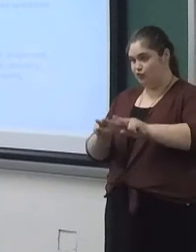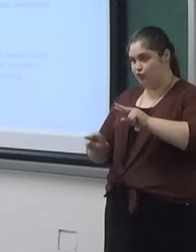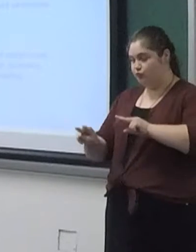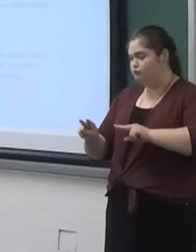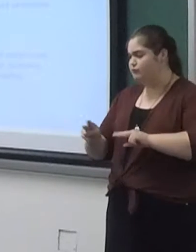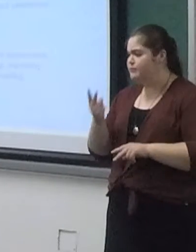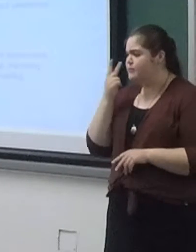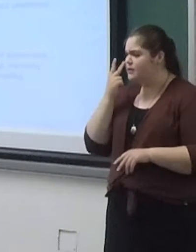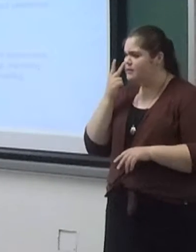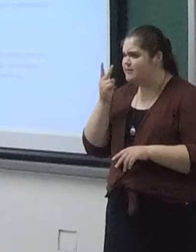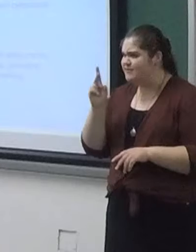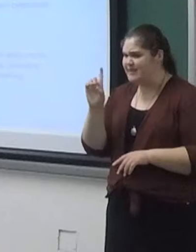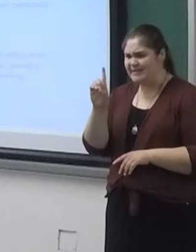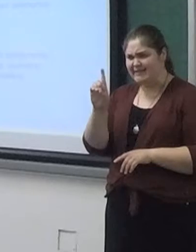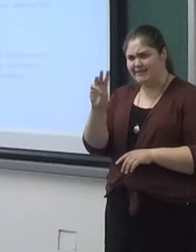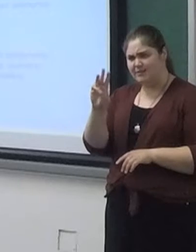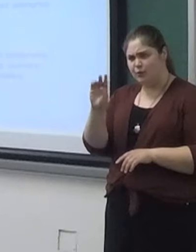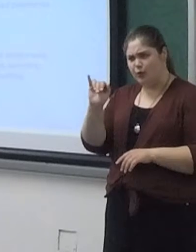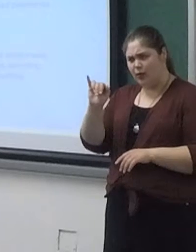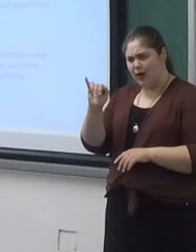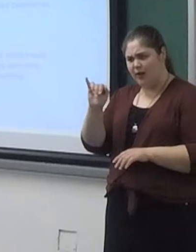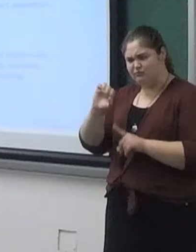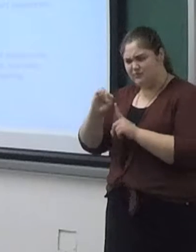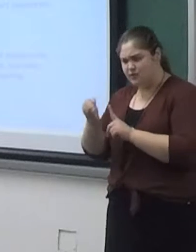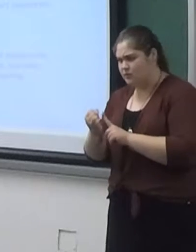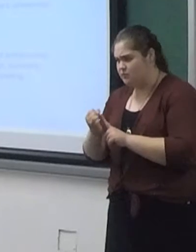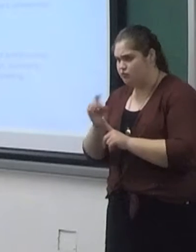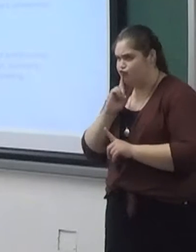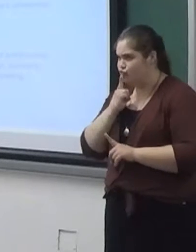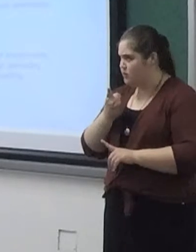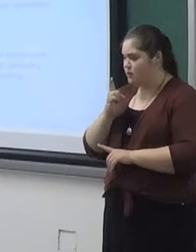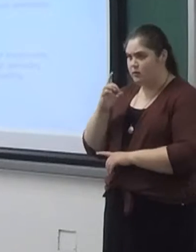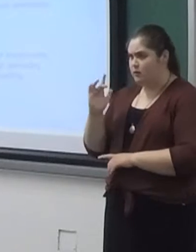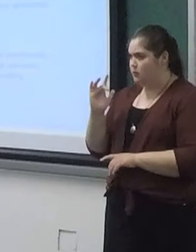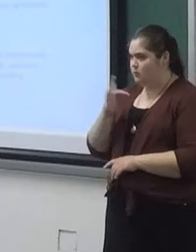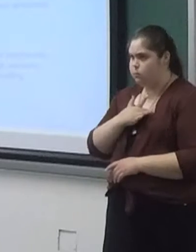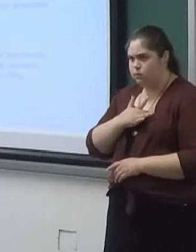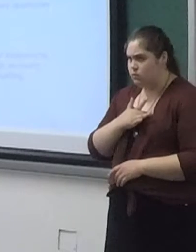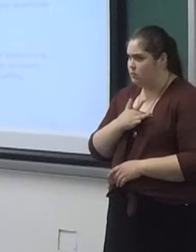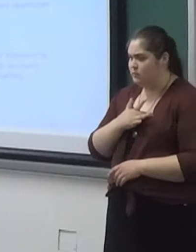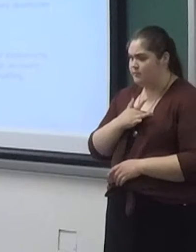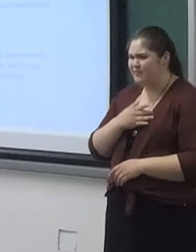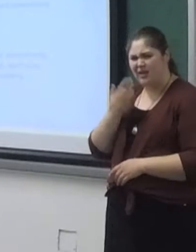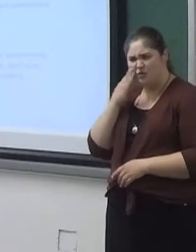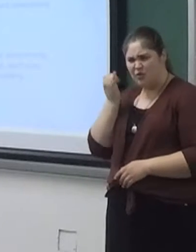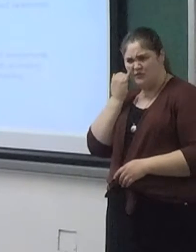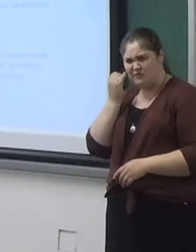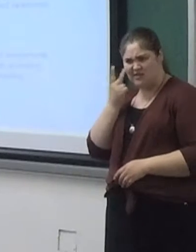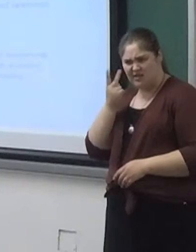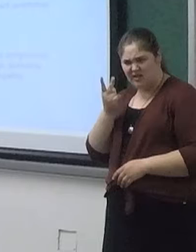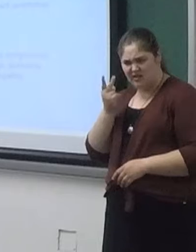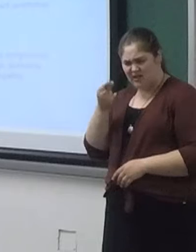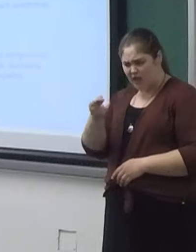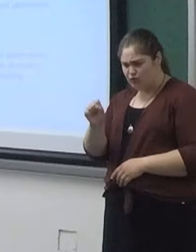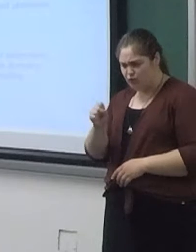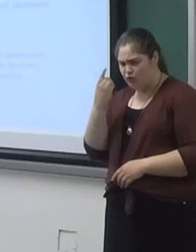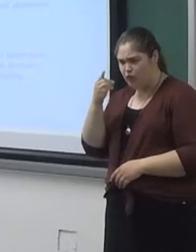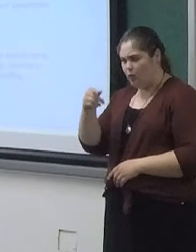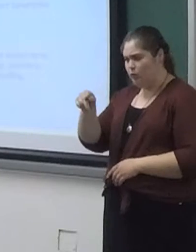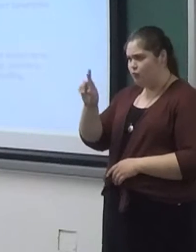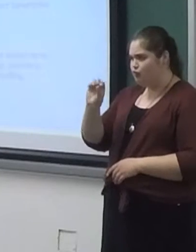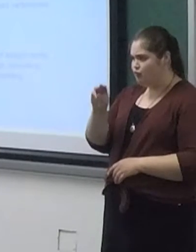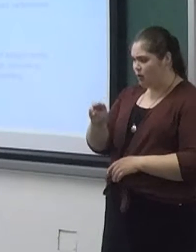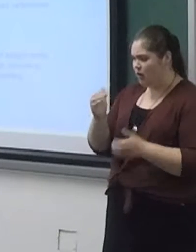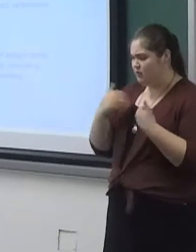to see a DWI simulation, which was really powerful. I don't know if you guys have seen it in high school for the prom, where they set up like a